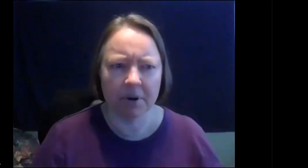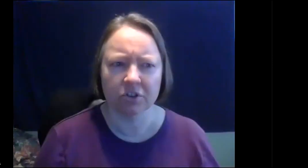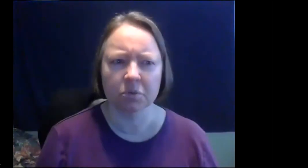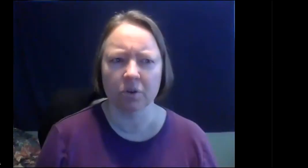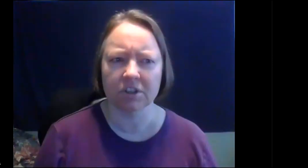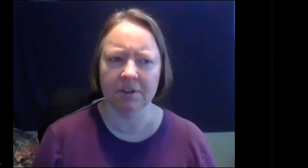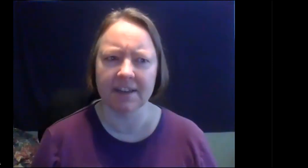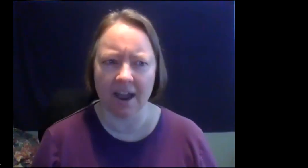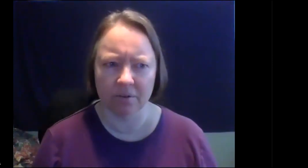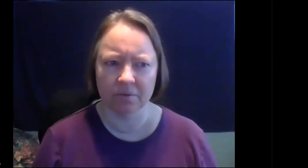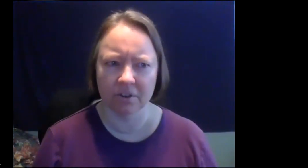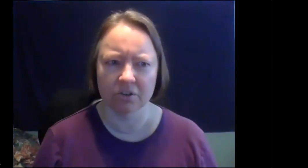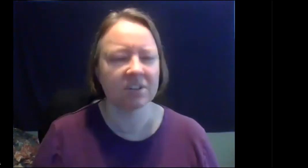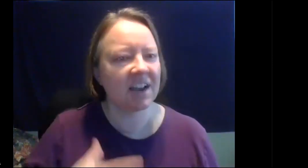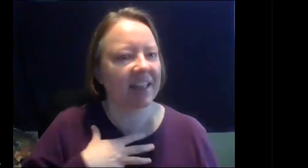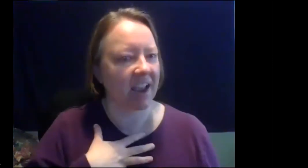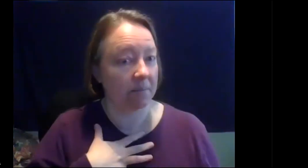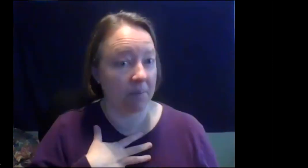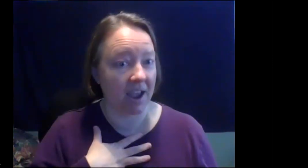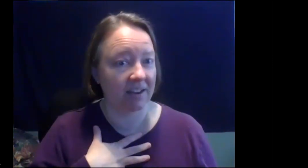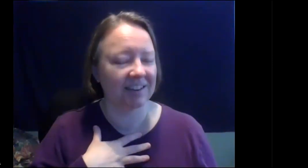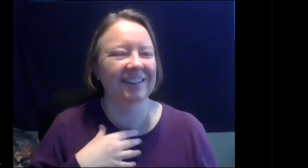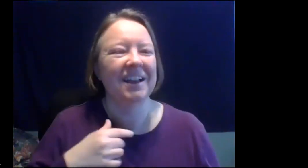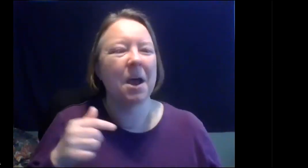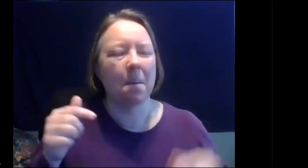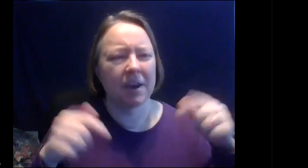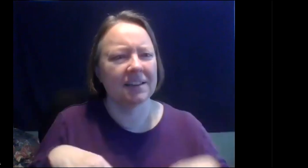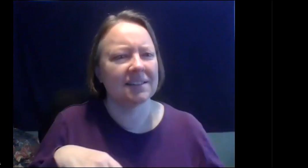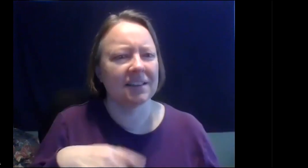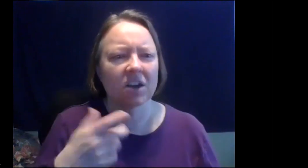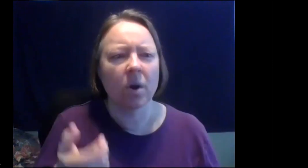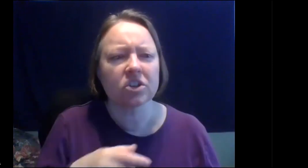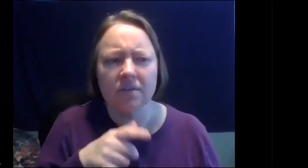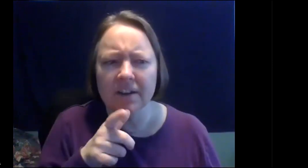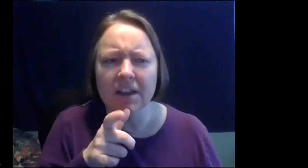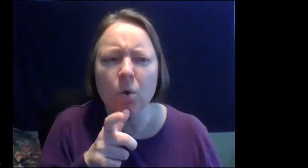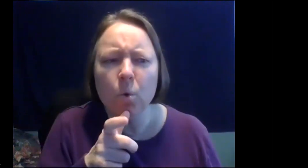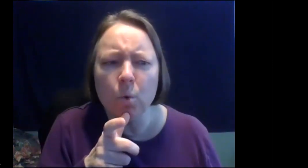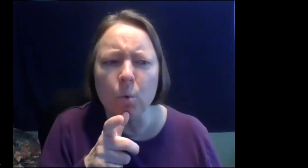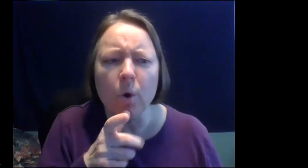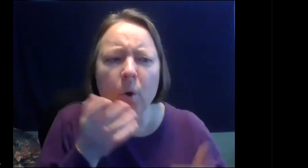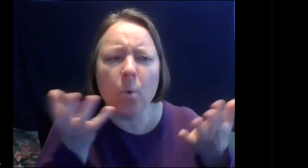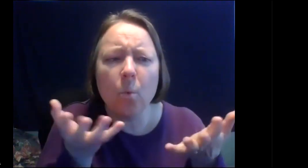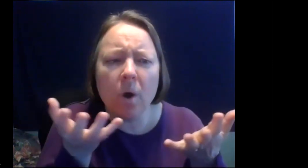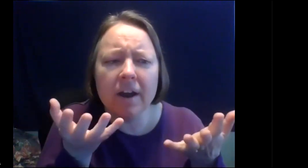eyebrows are supposed to be down for those. So it's not like I'm mad, but it's a question face, like who,